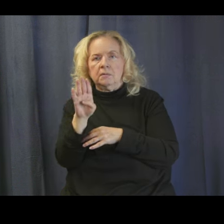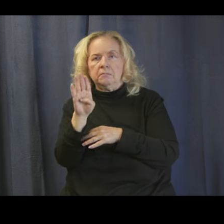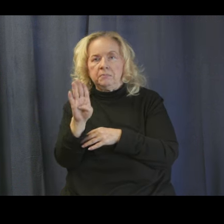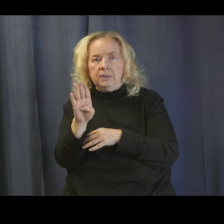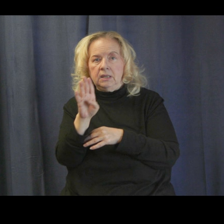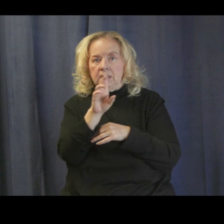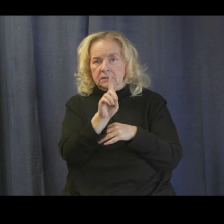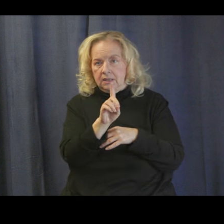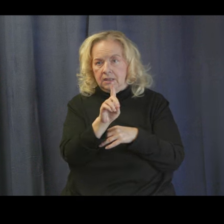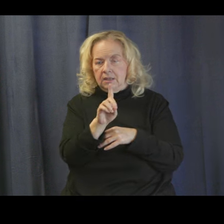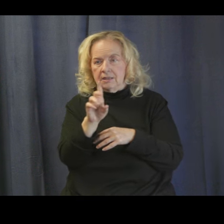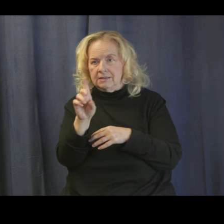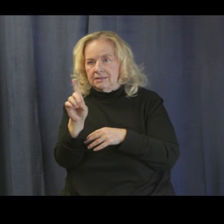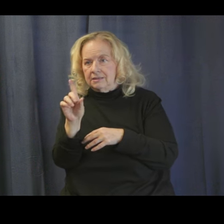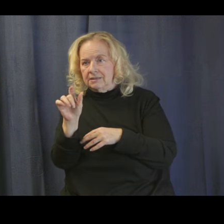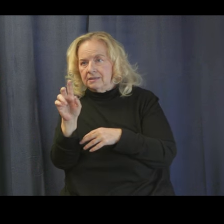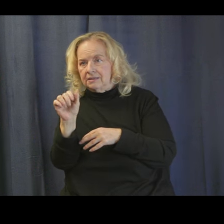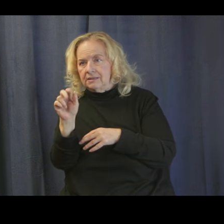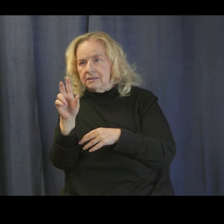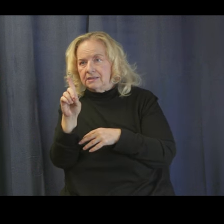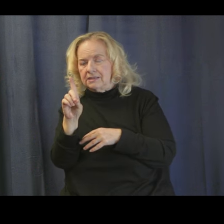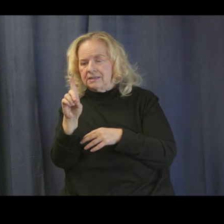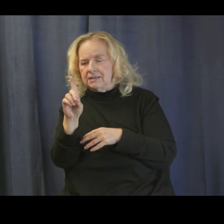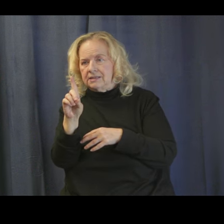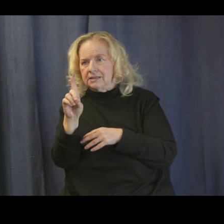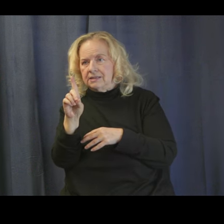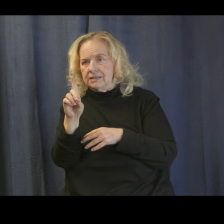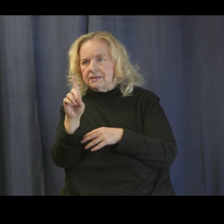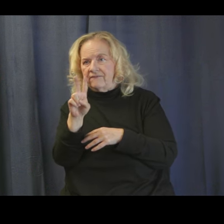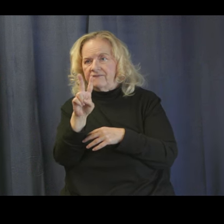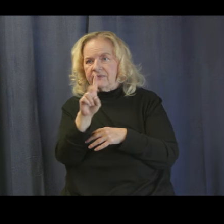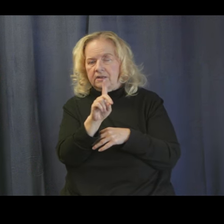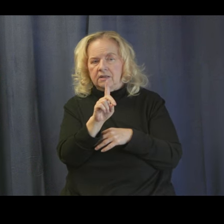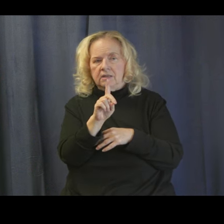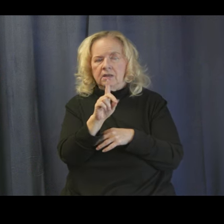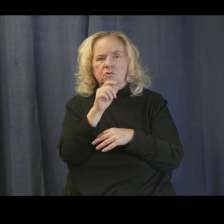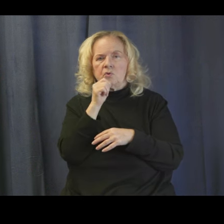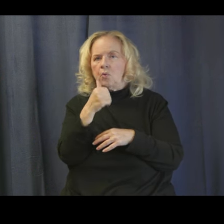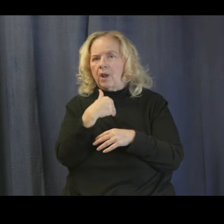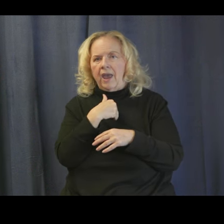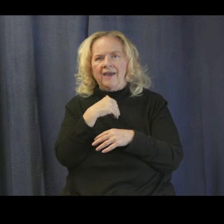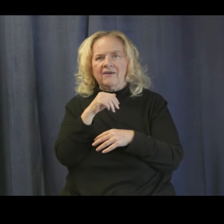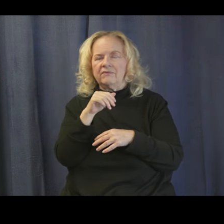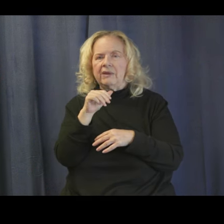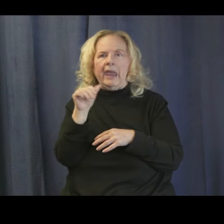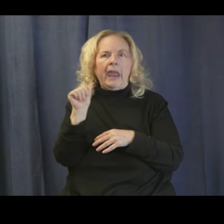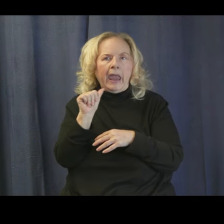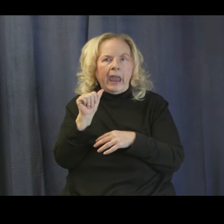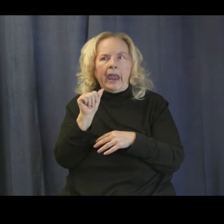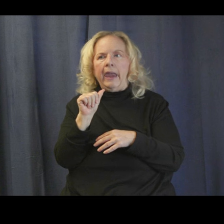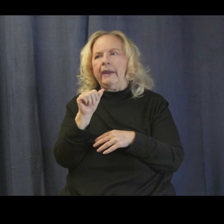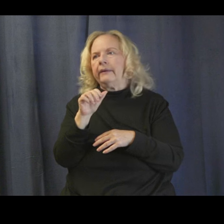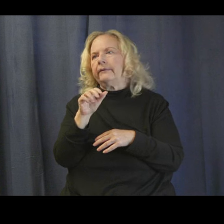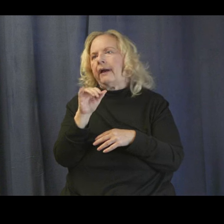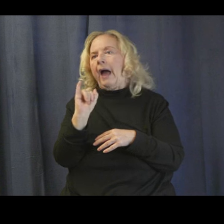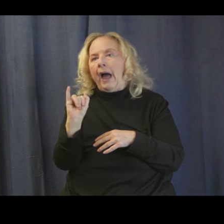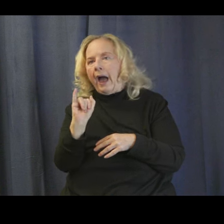V. The way you spell David is a Dalet, a Vav, and a Dalet, which